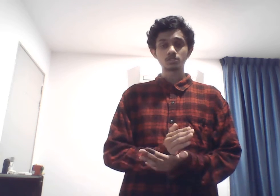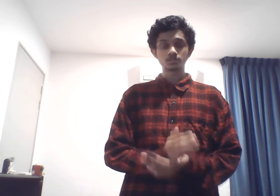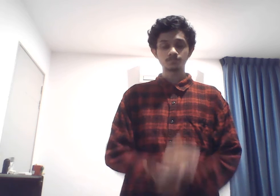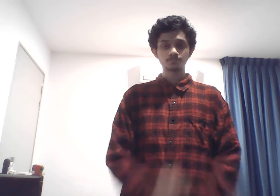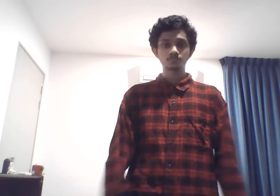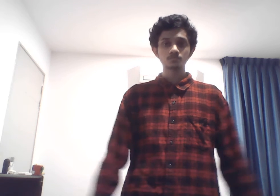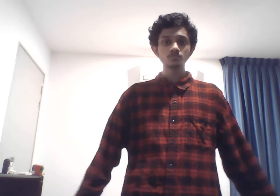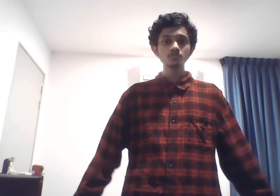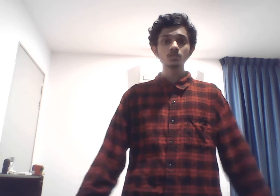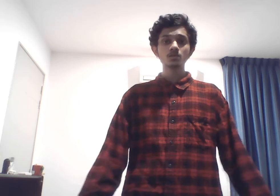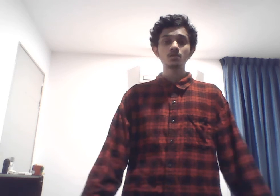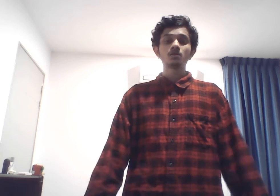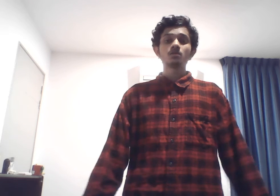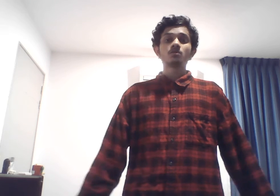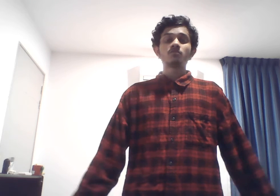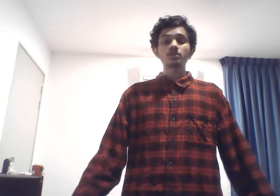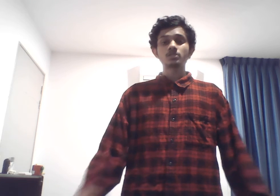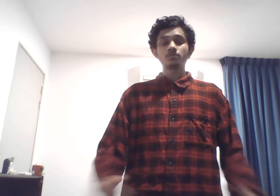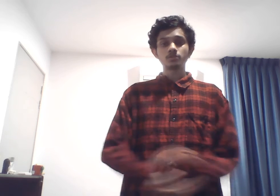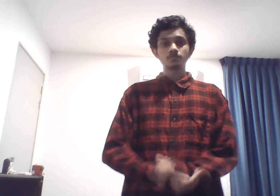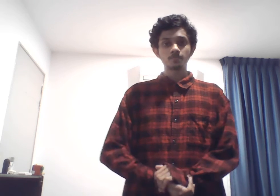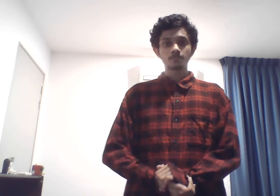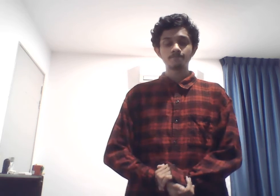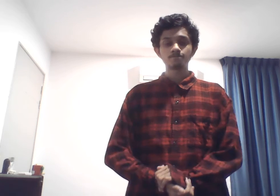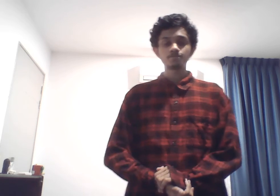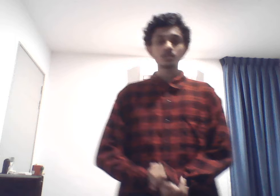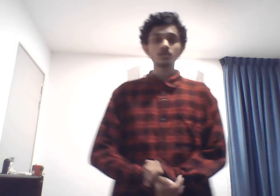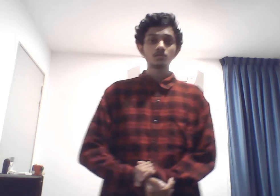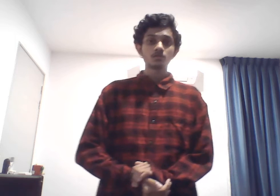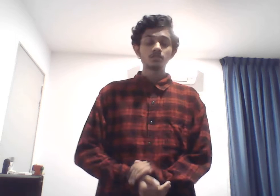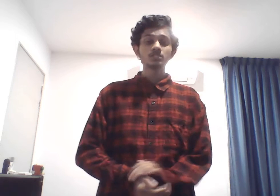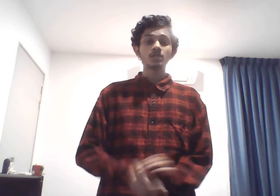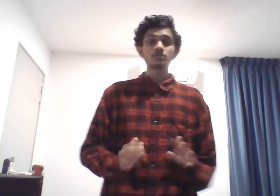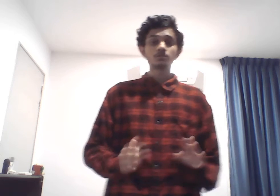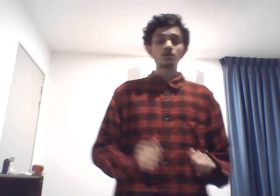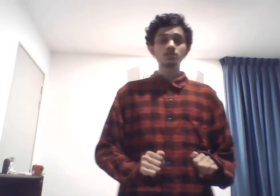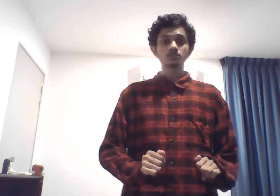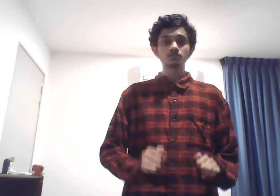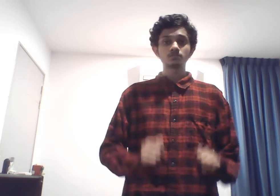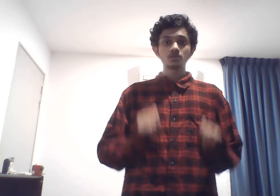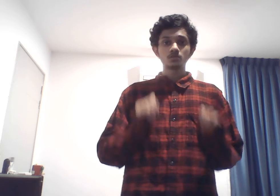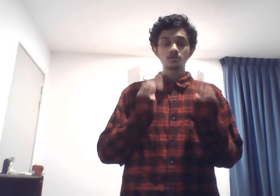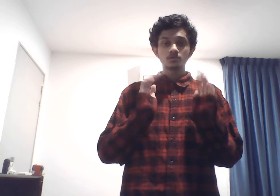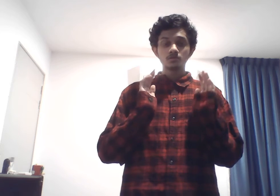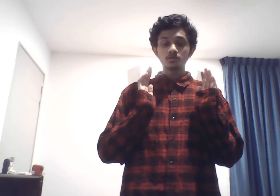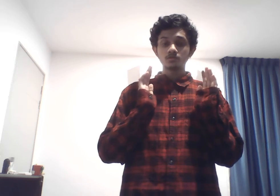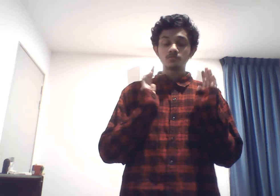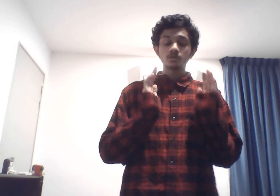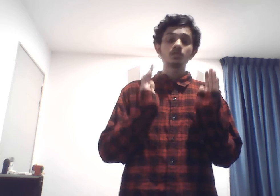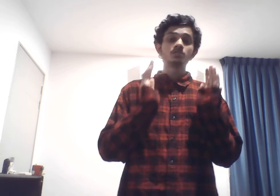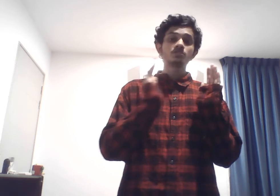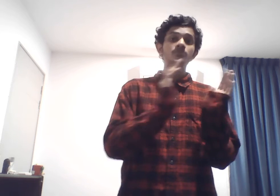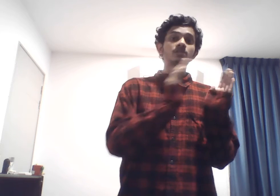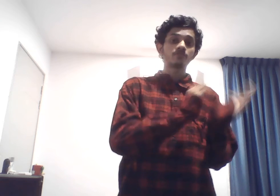purposes. For example, this happens because in tribes in